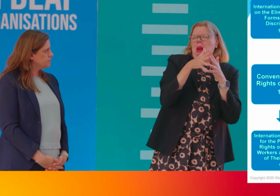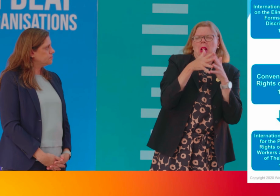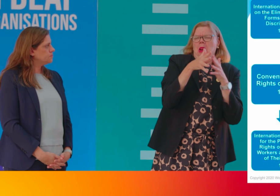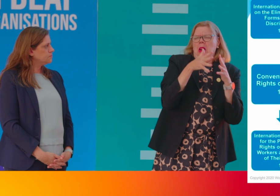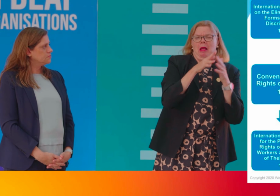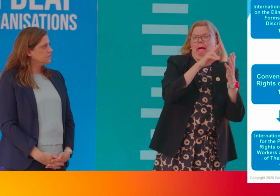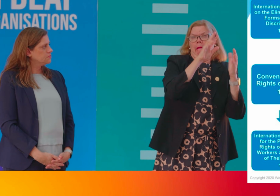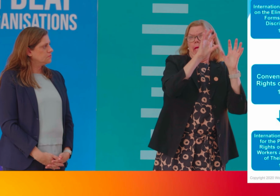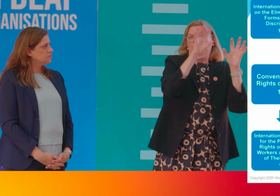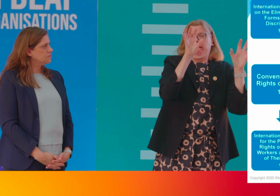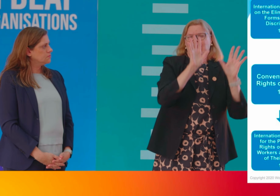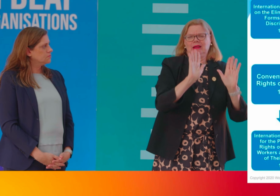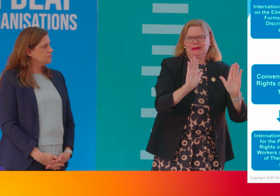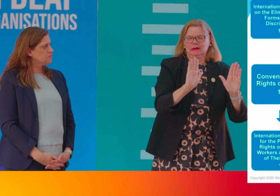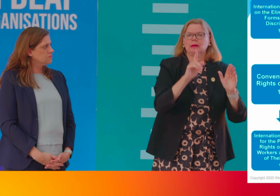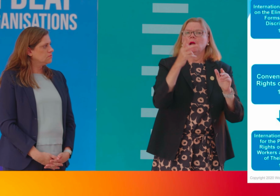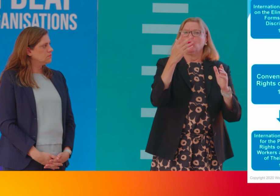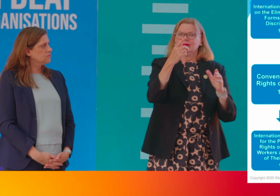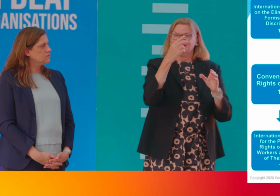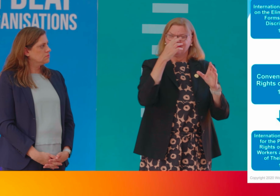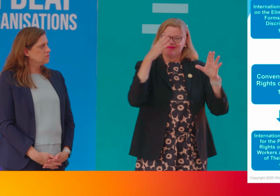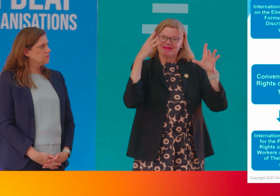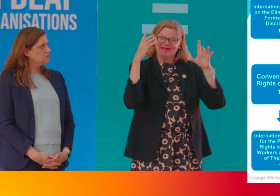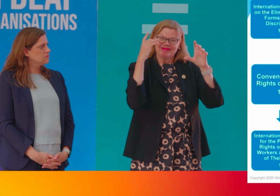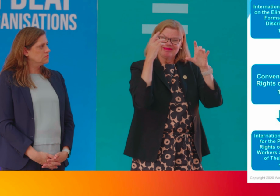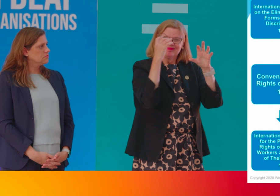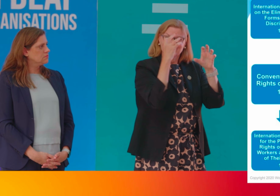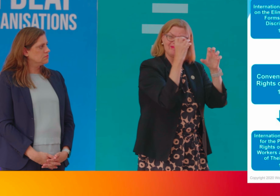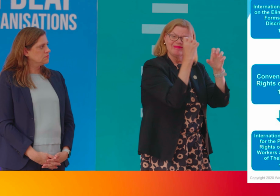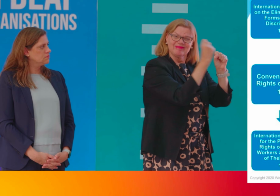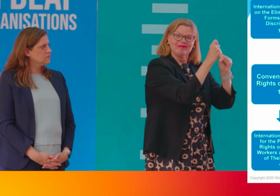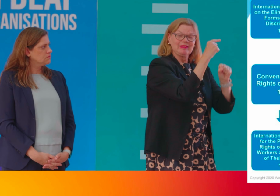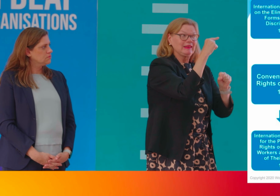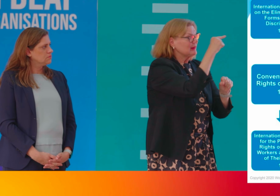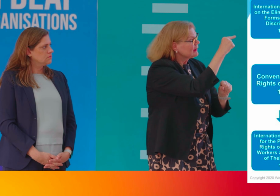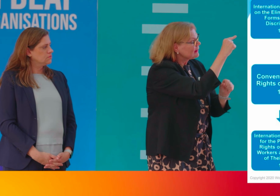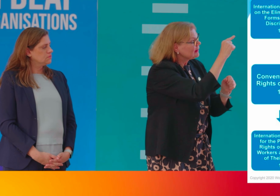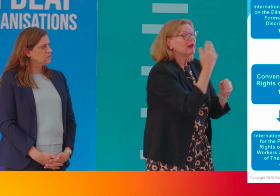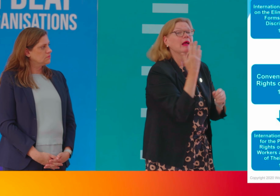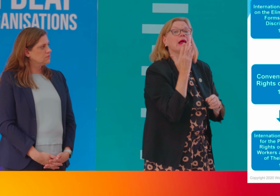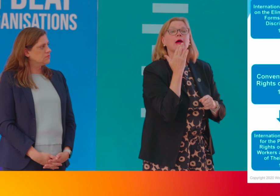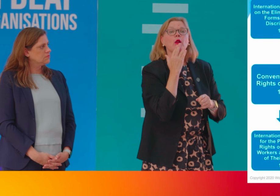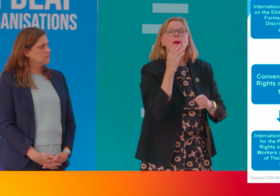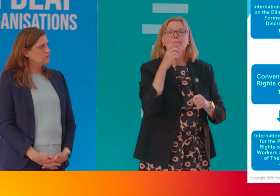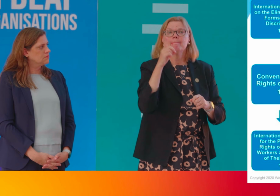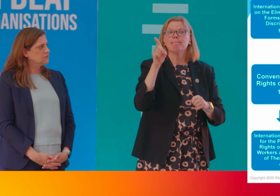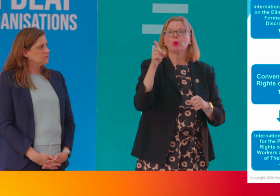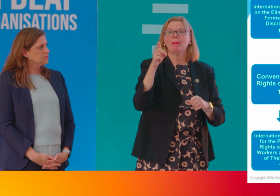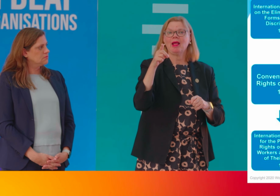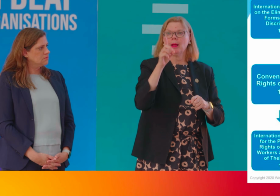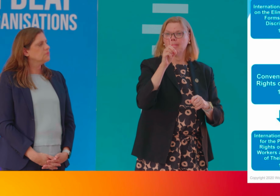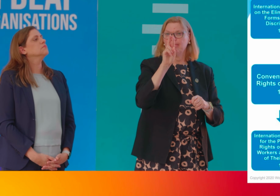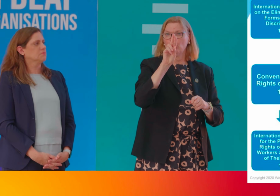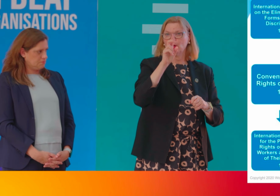However, I'm not going to speak to all of them. Instead, I will zoom in into the one highlighted in